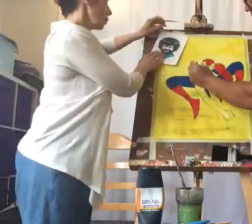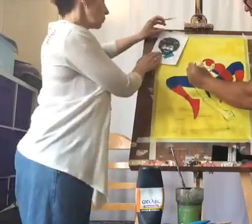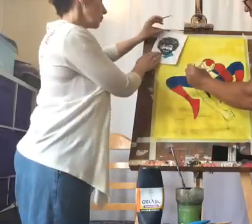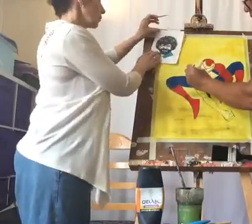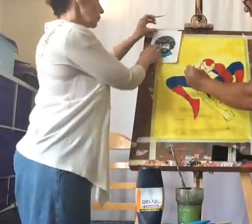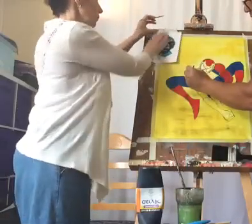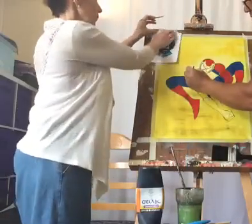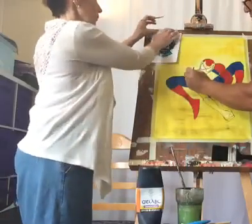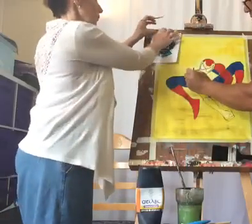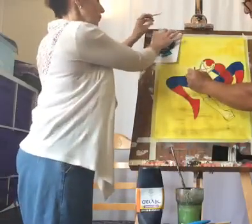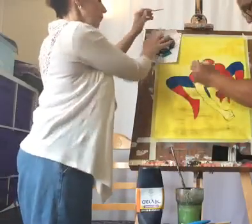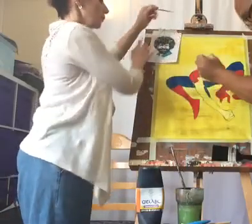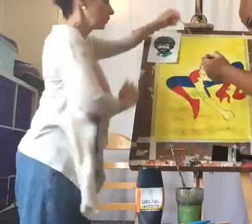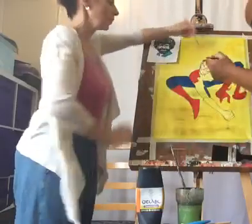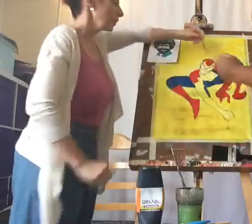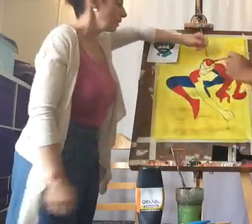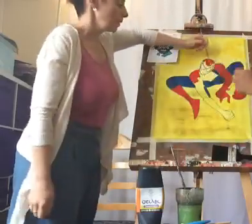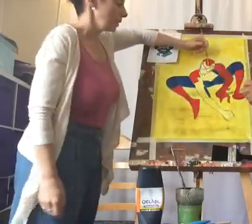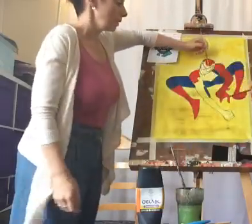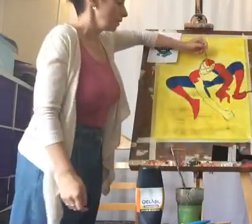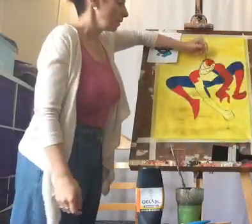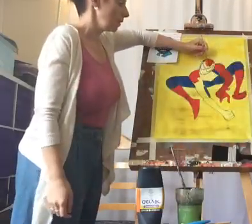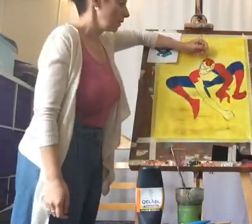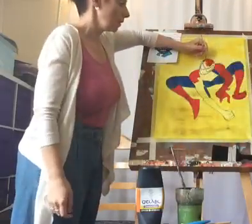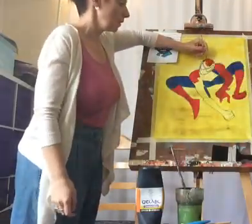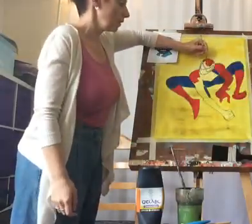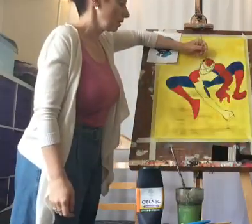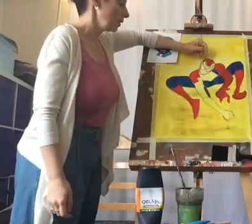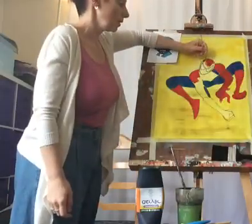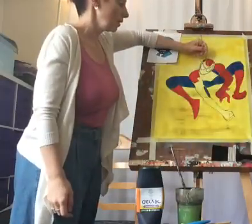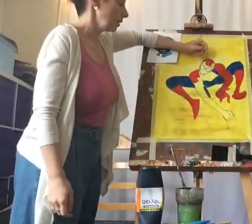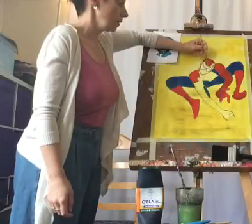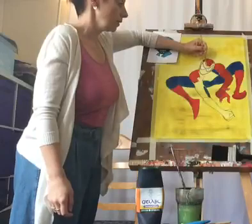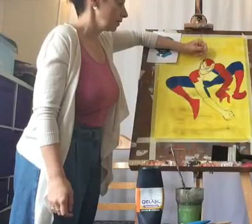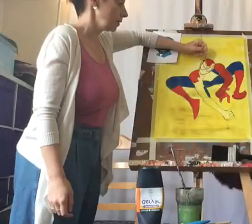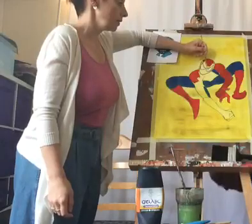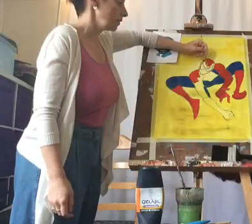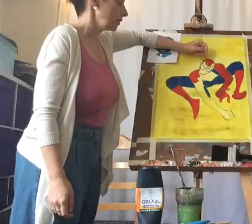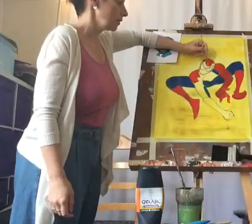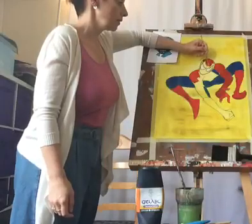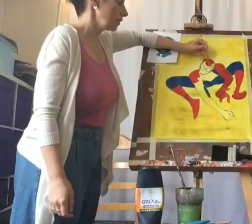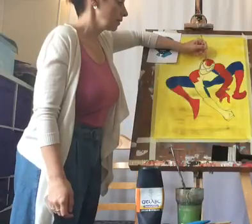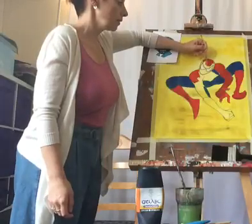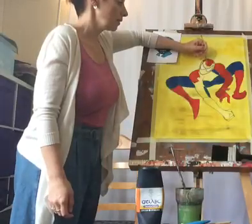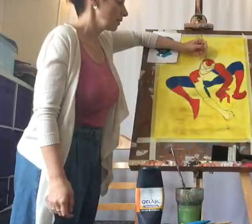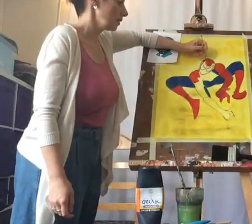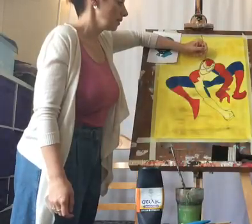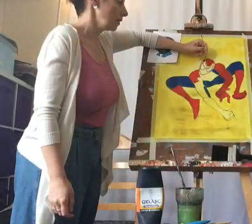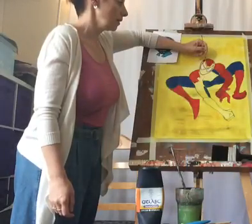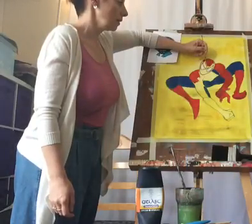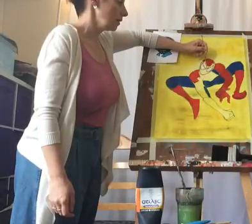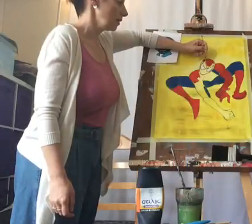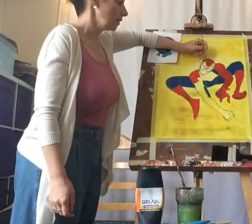Sorry, Bob. Have we got a lot of time? Because I want to get to the webbing bits. Oh, No.